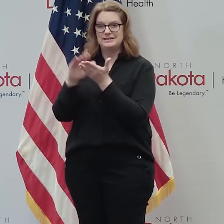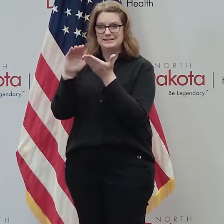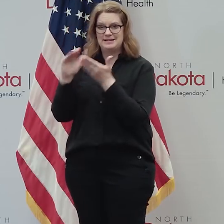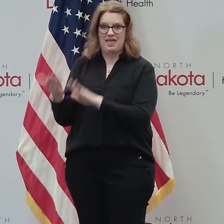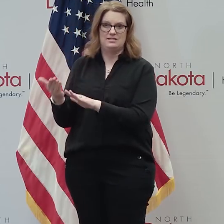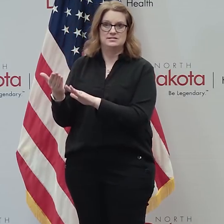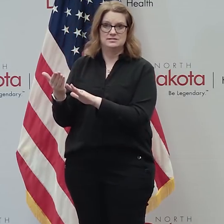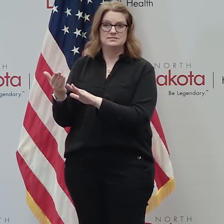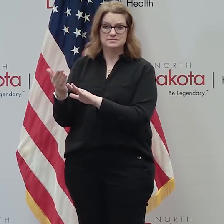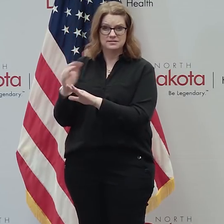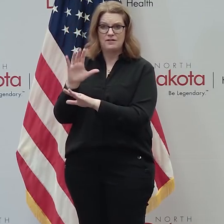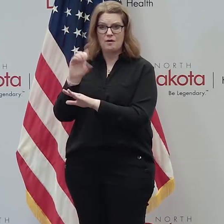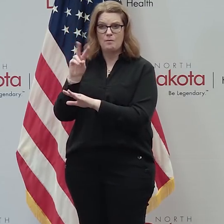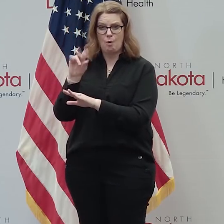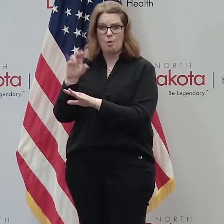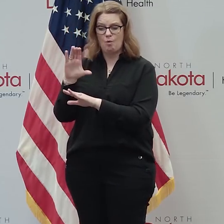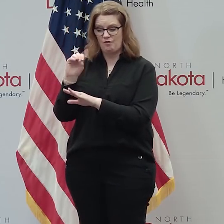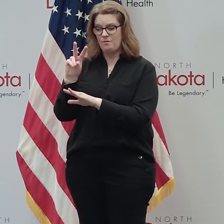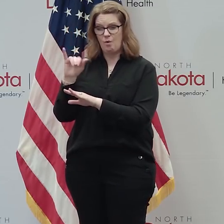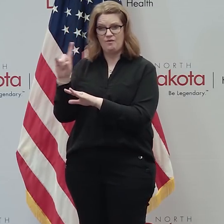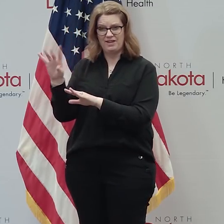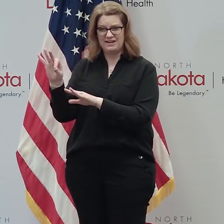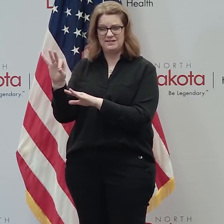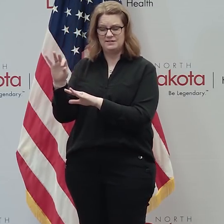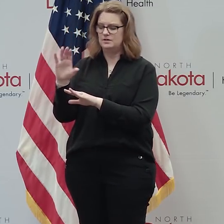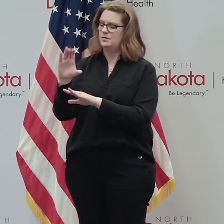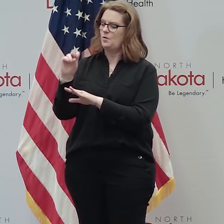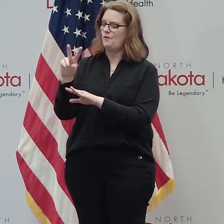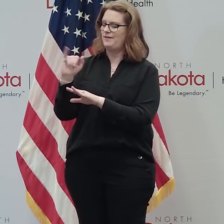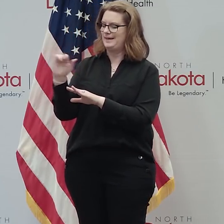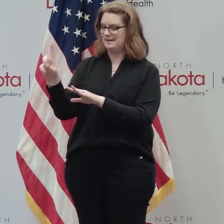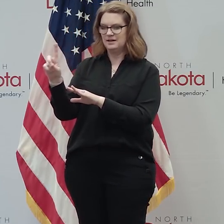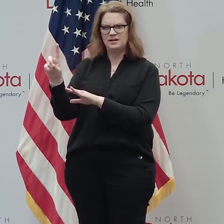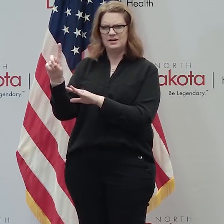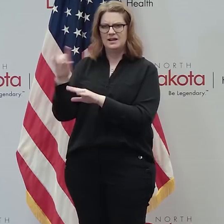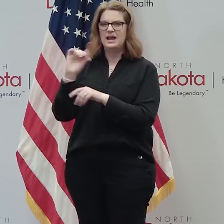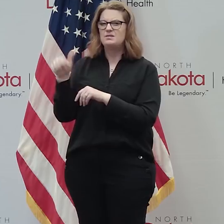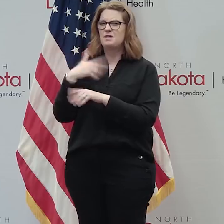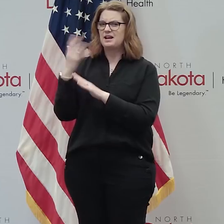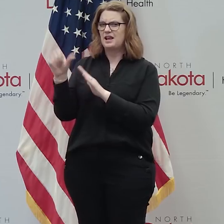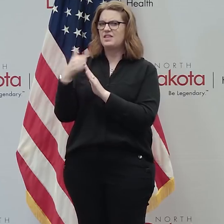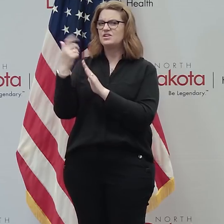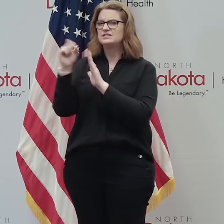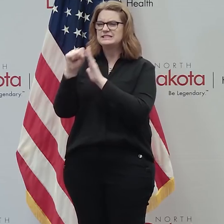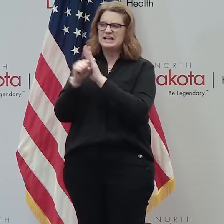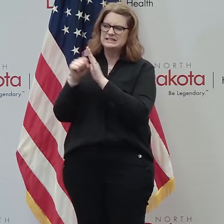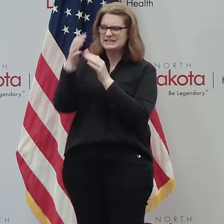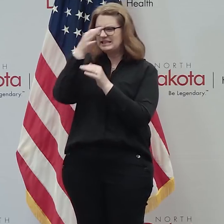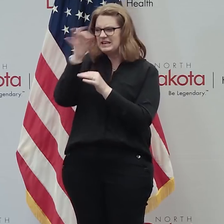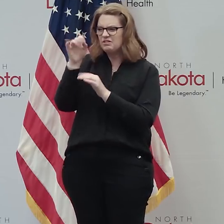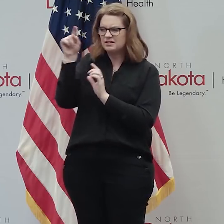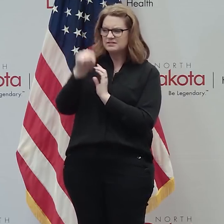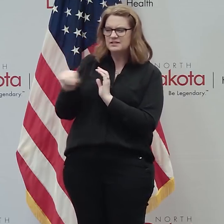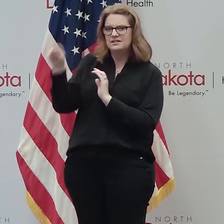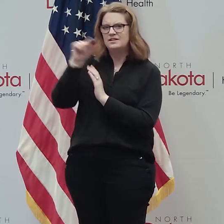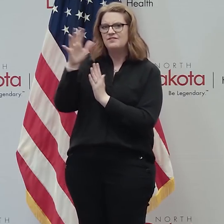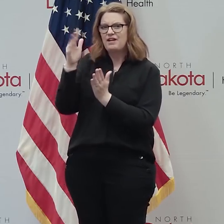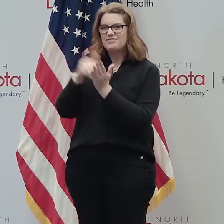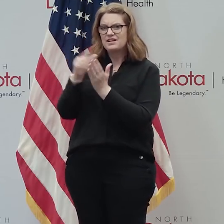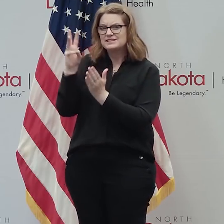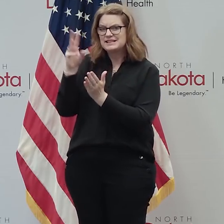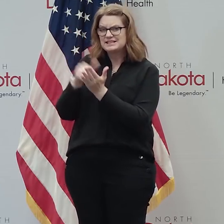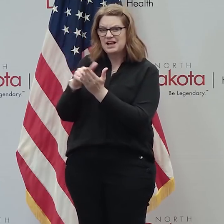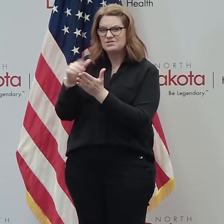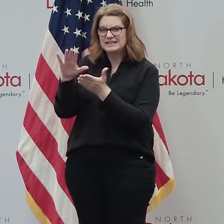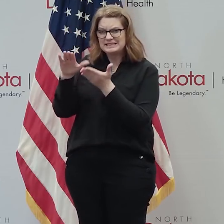deaths from COVID, and many of the other surrounding states are in the 5, 6, 7,000 deaths per